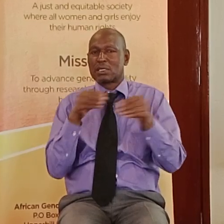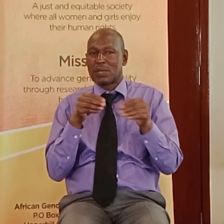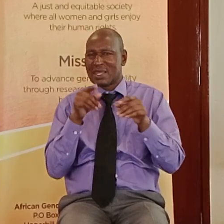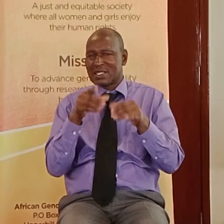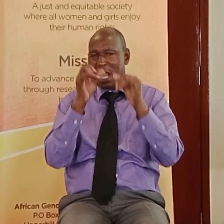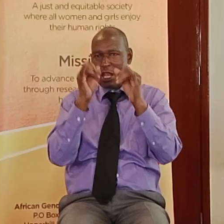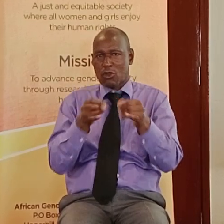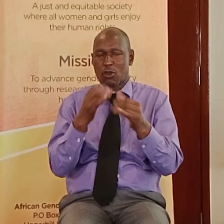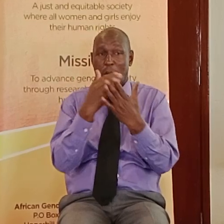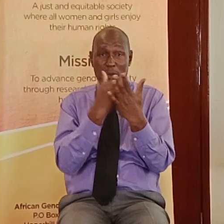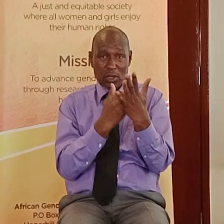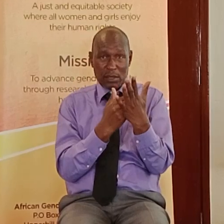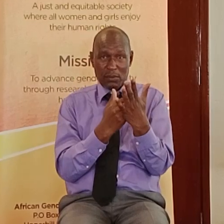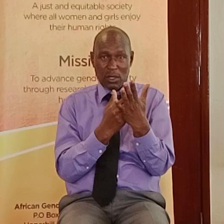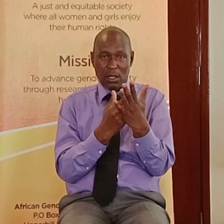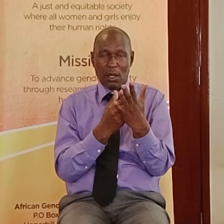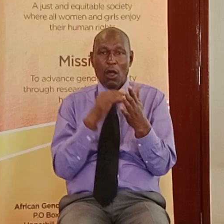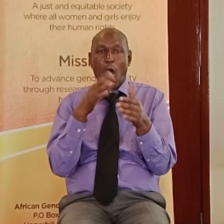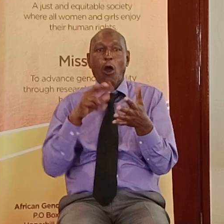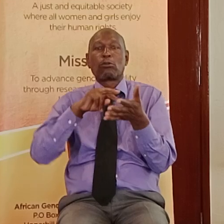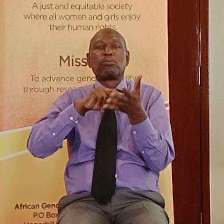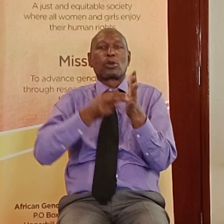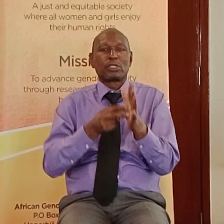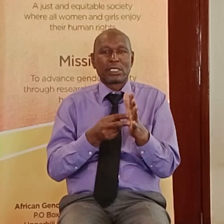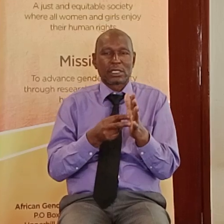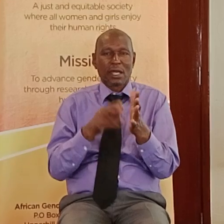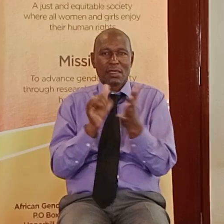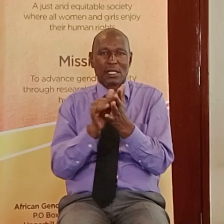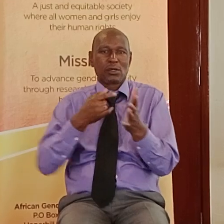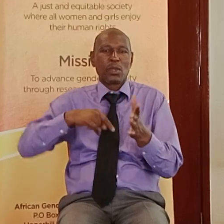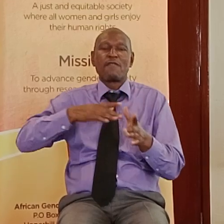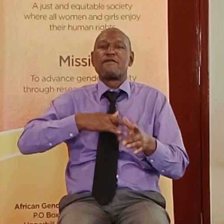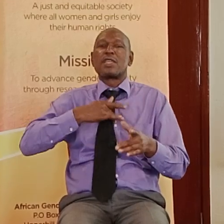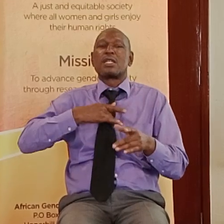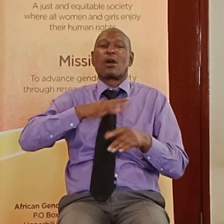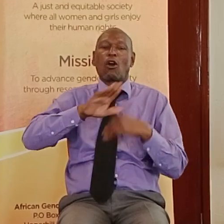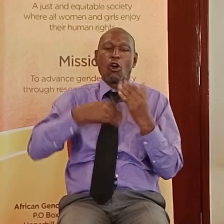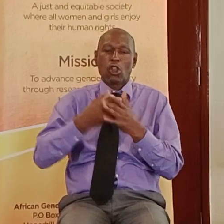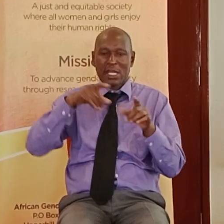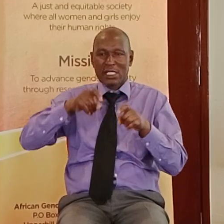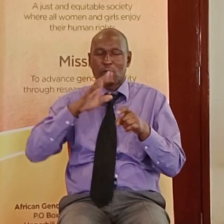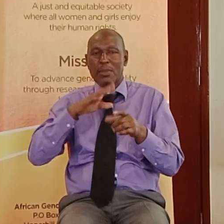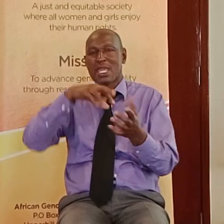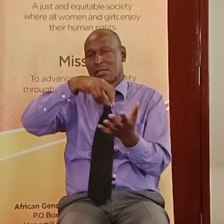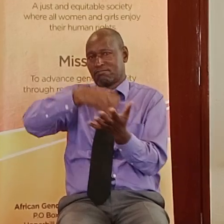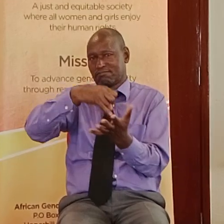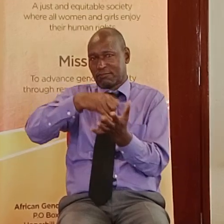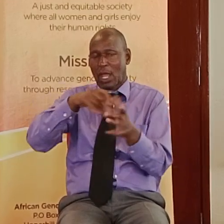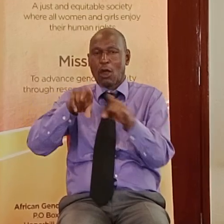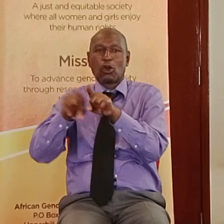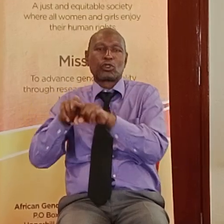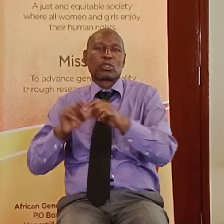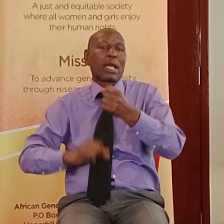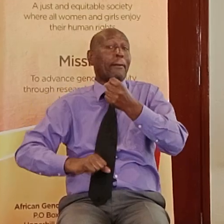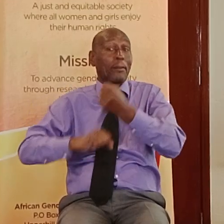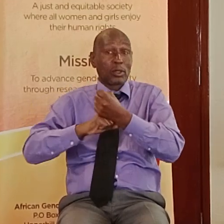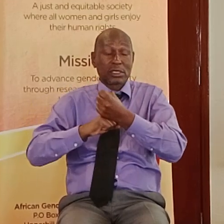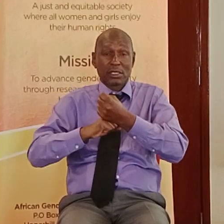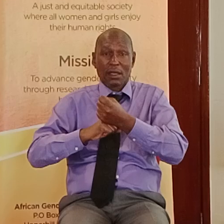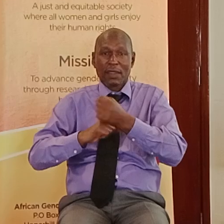new program or project that we feel we all need to take part in and support the alliance